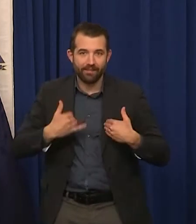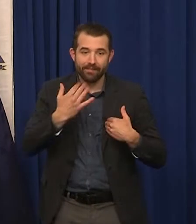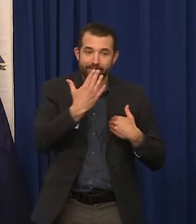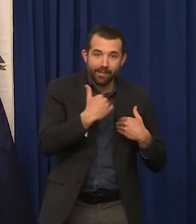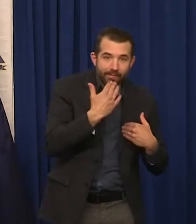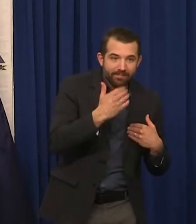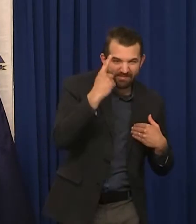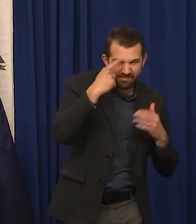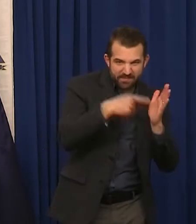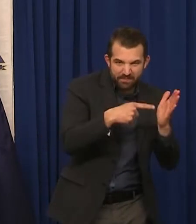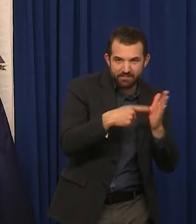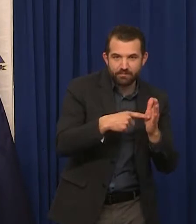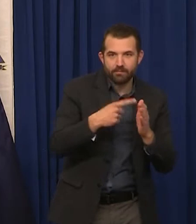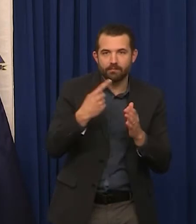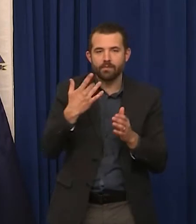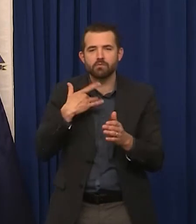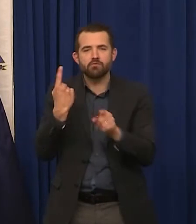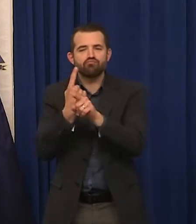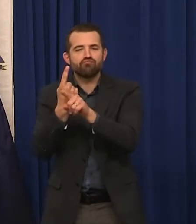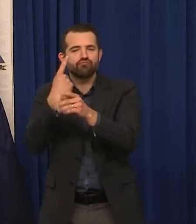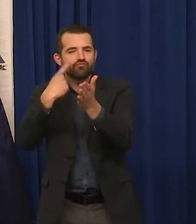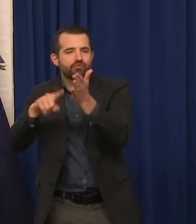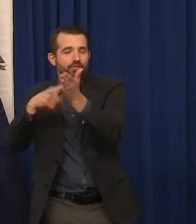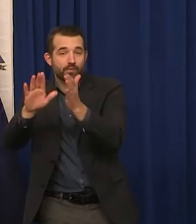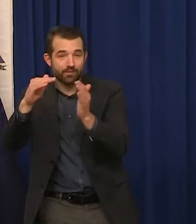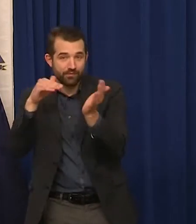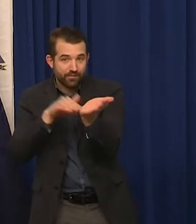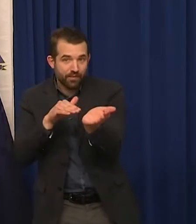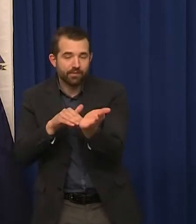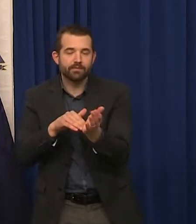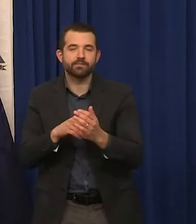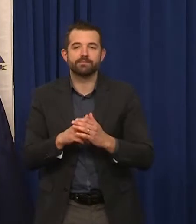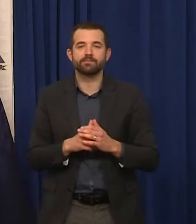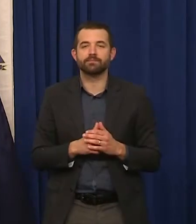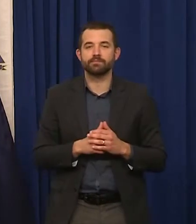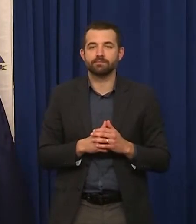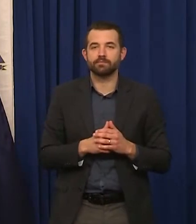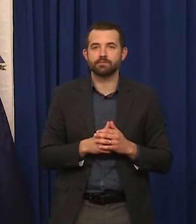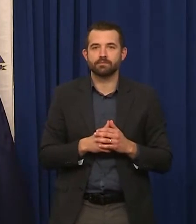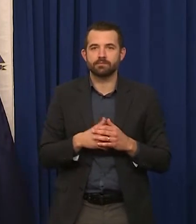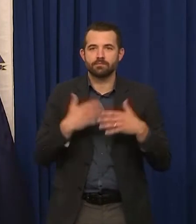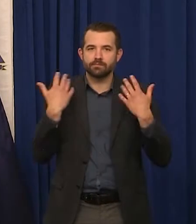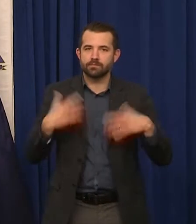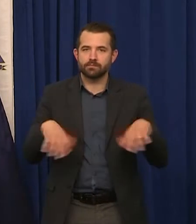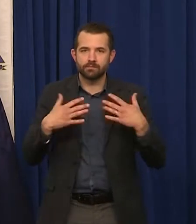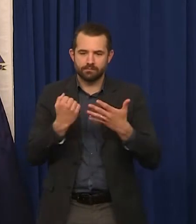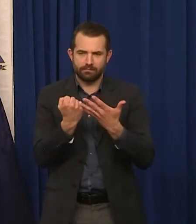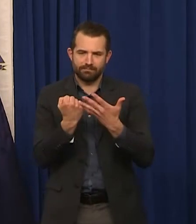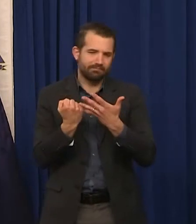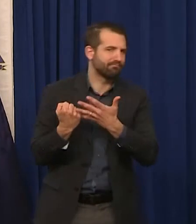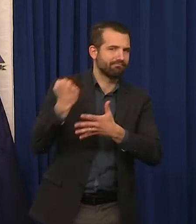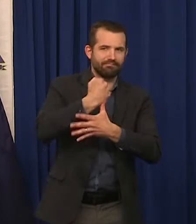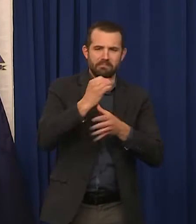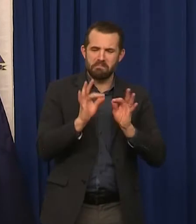your physician, those check-ins are just as important as